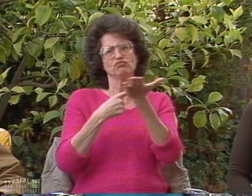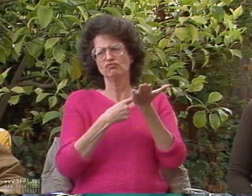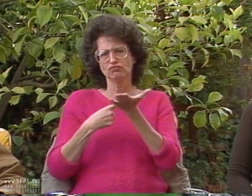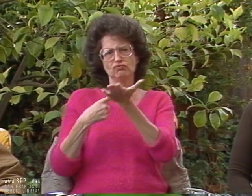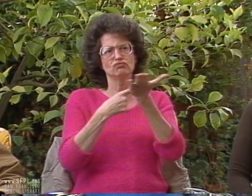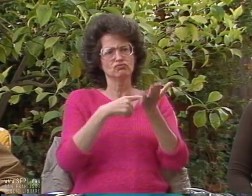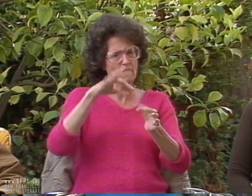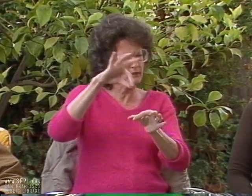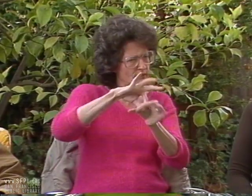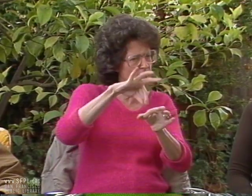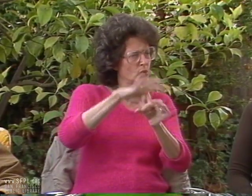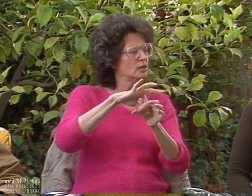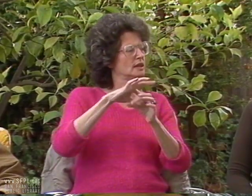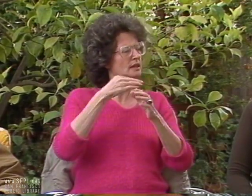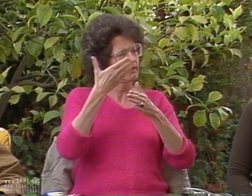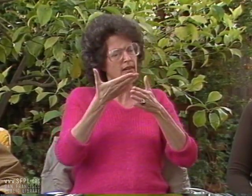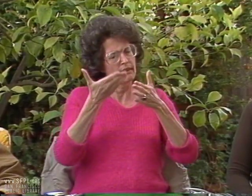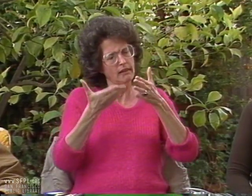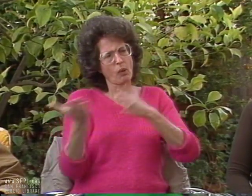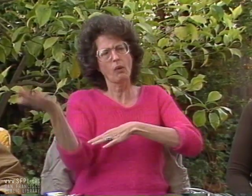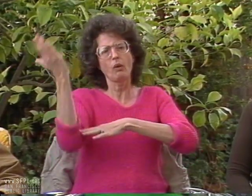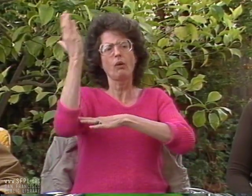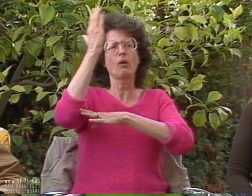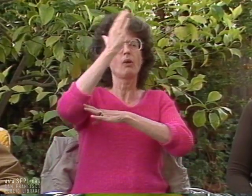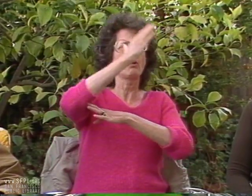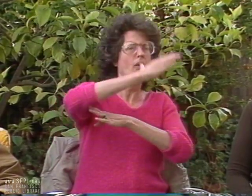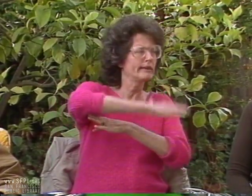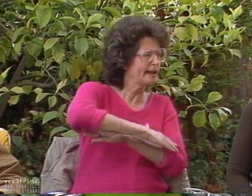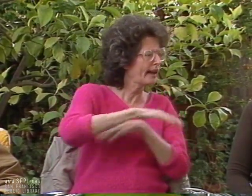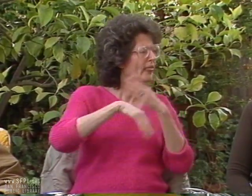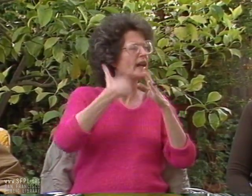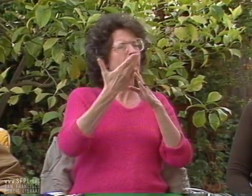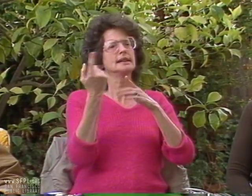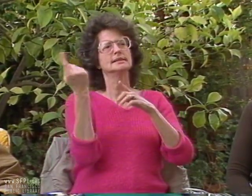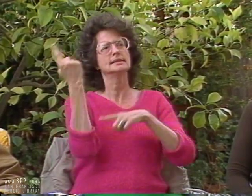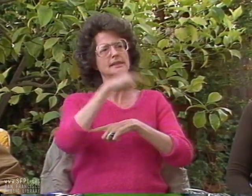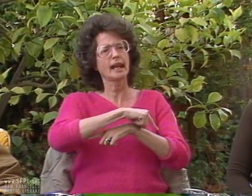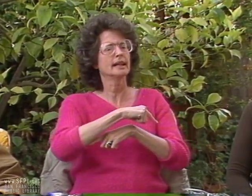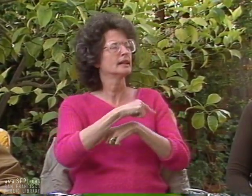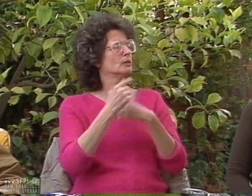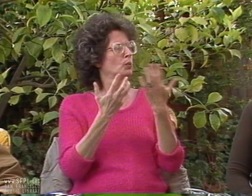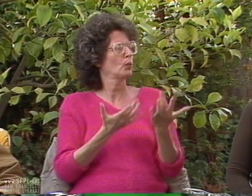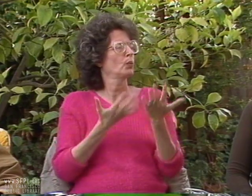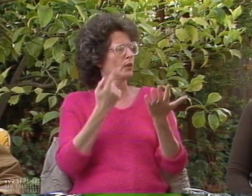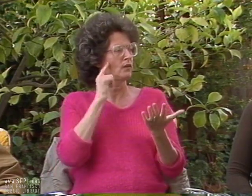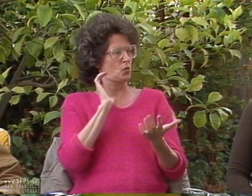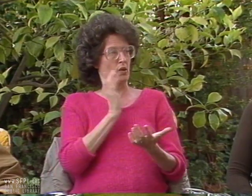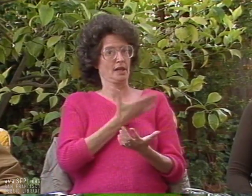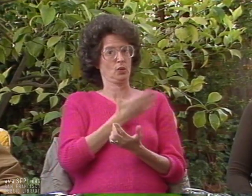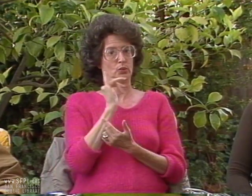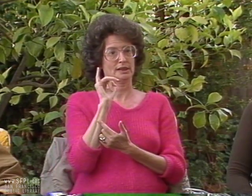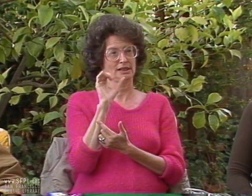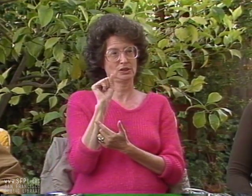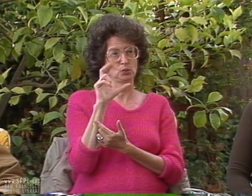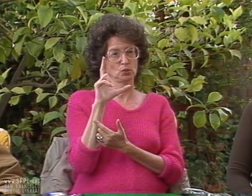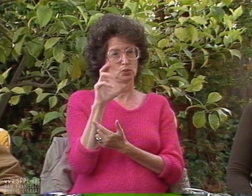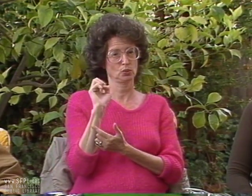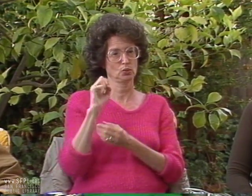waiting for our resolution, and finally, on the last day, when it came to the floor, many delegates had